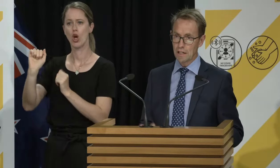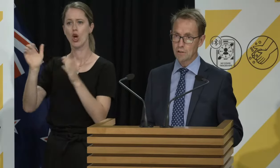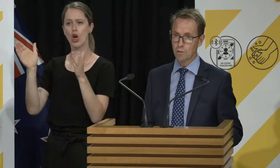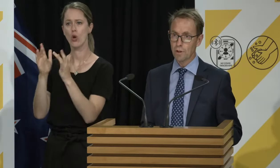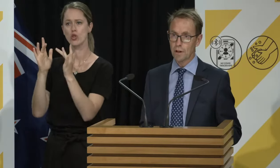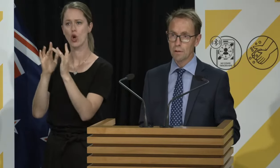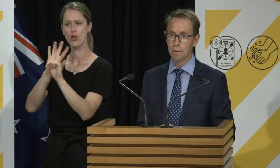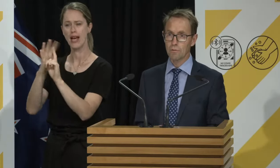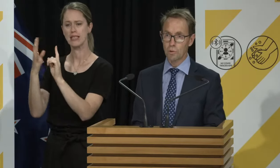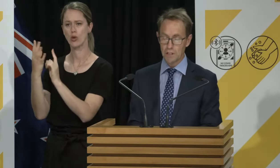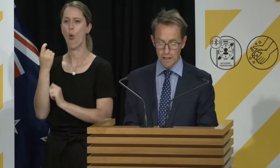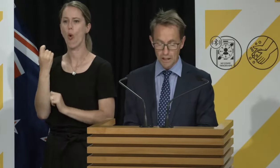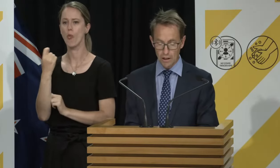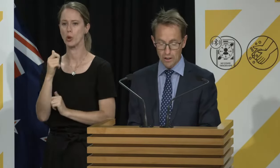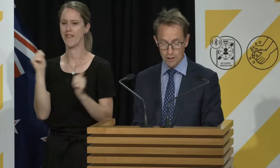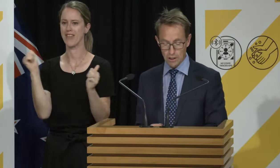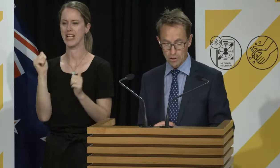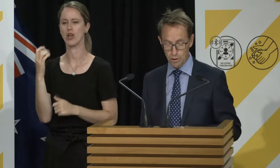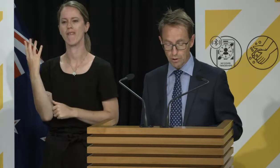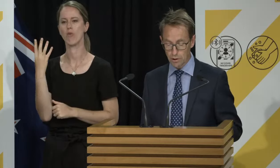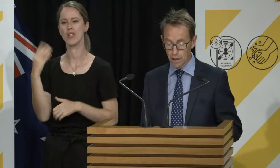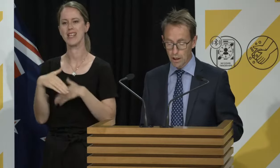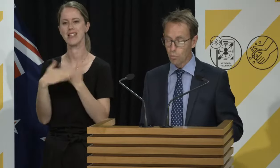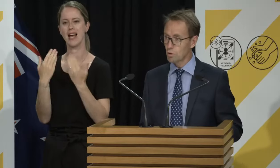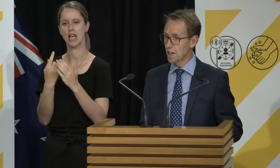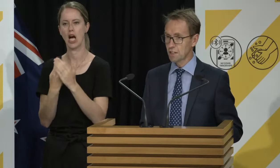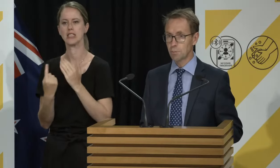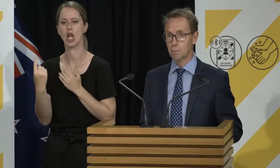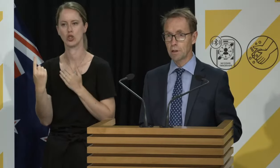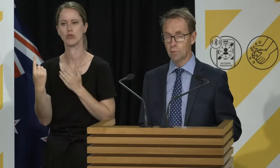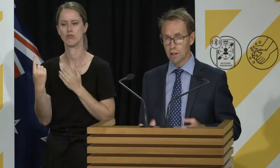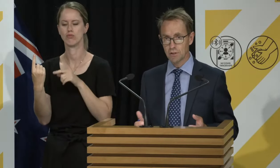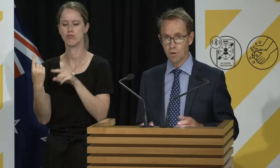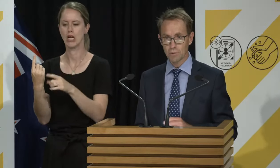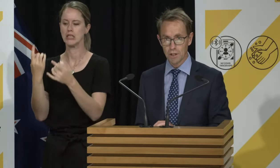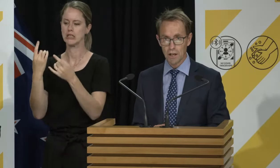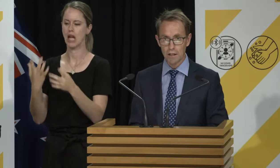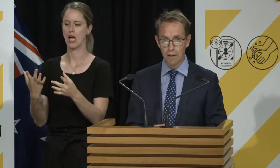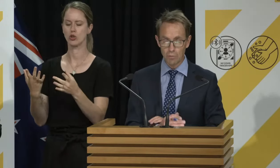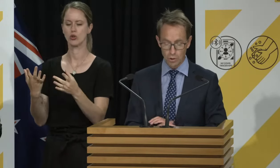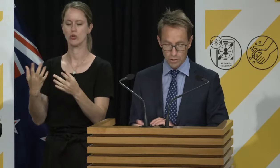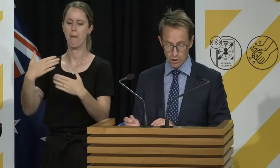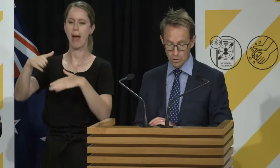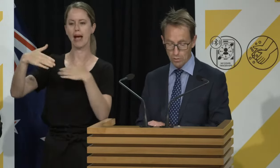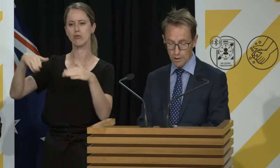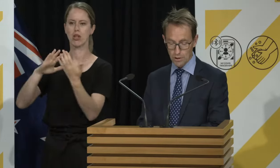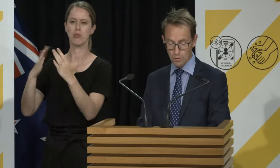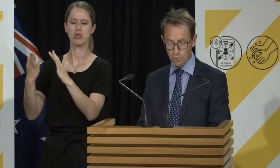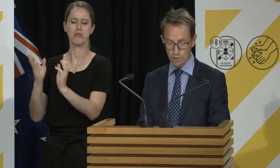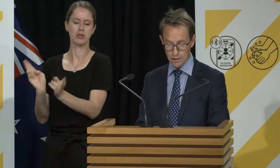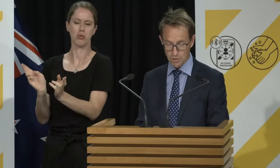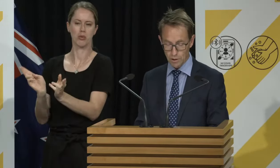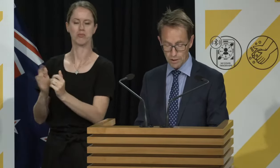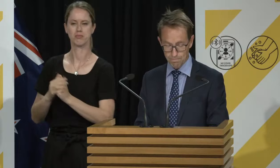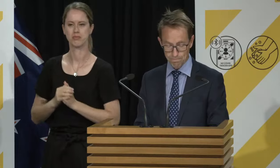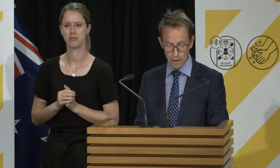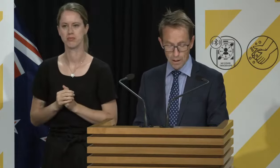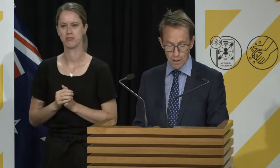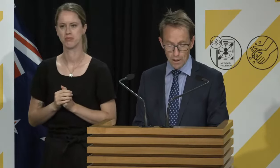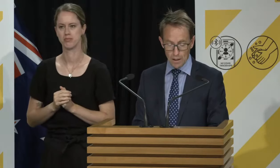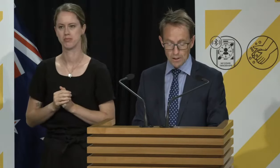to the end of their 14-day isolation period will start to be being released from today, and that will continue into next